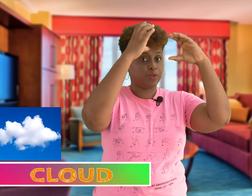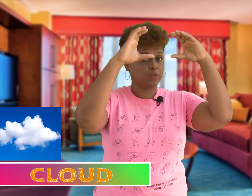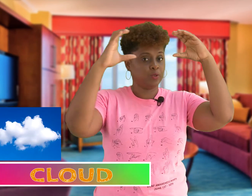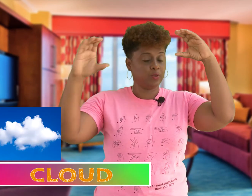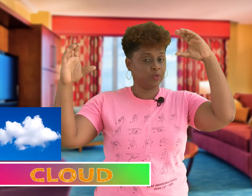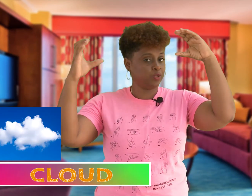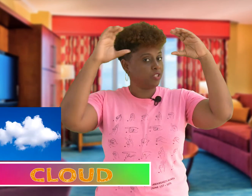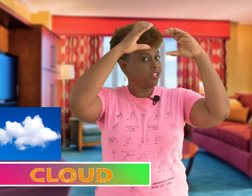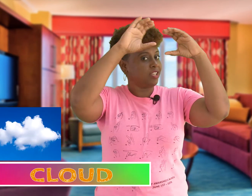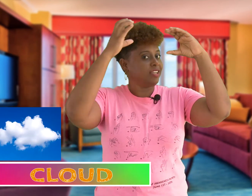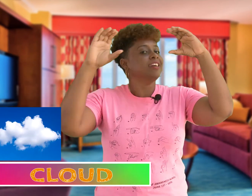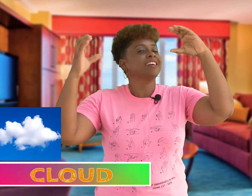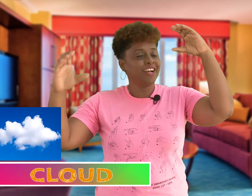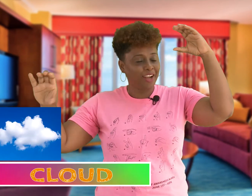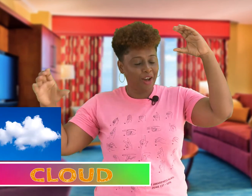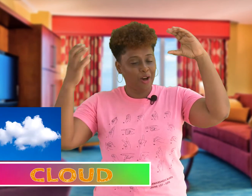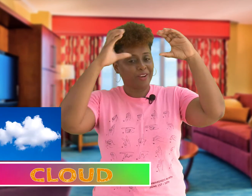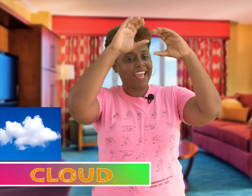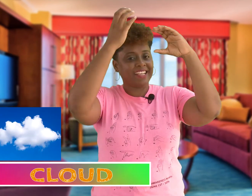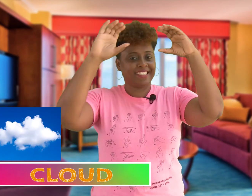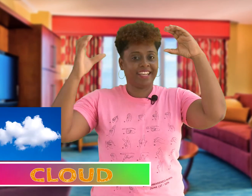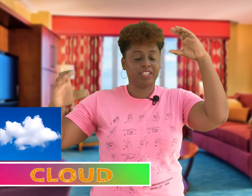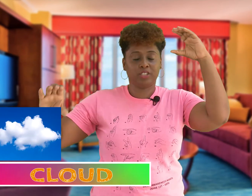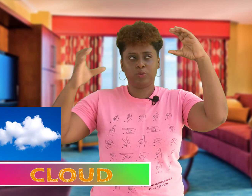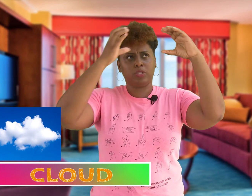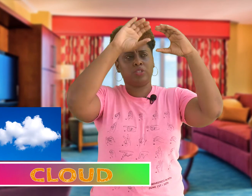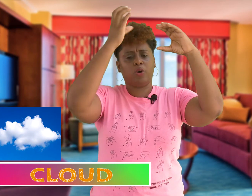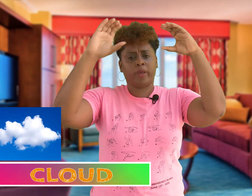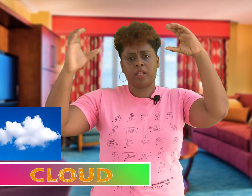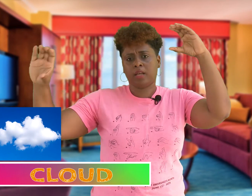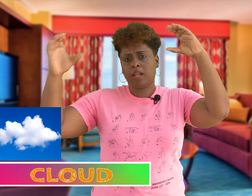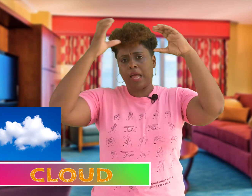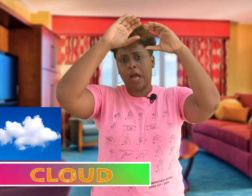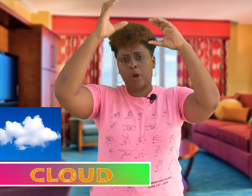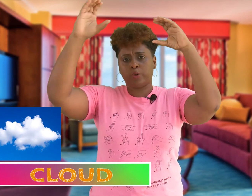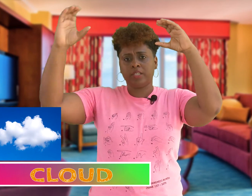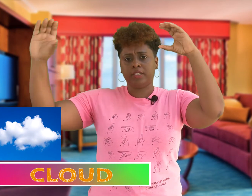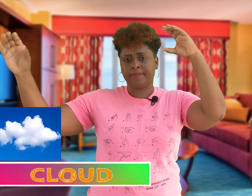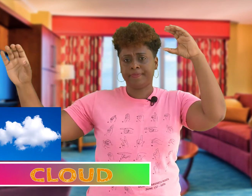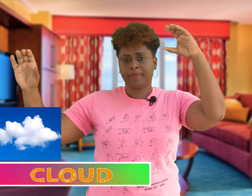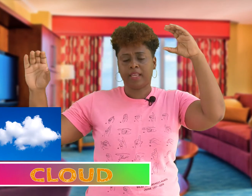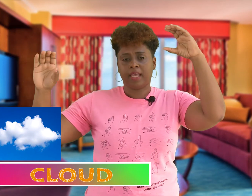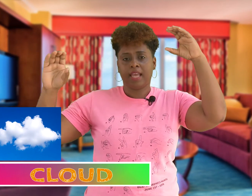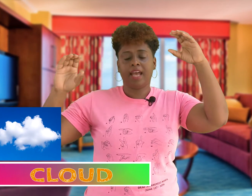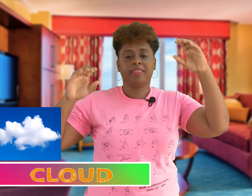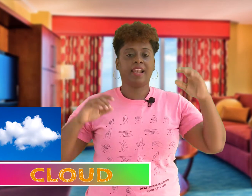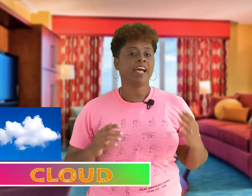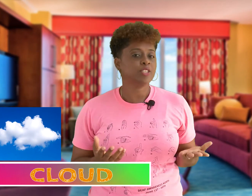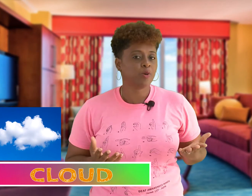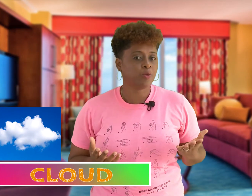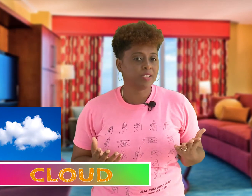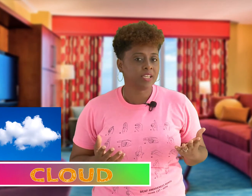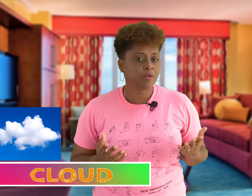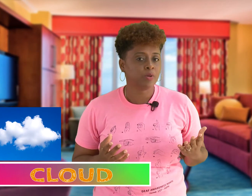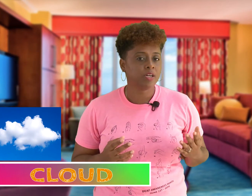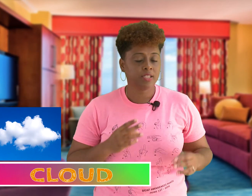to cloud. Excellent. You're doing so well. Cloud. And the last one we did